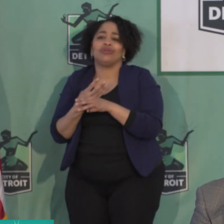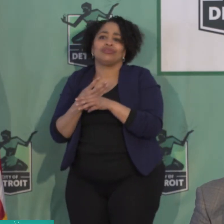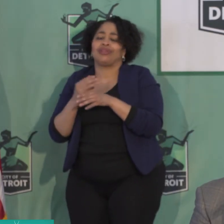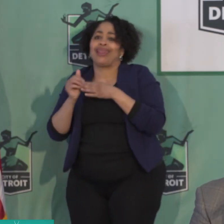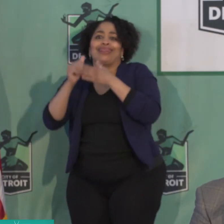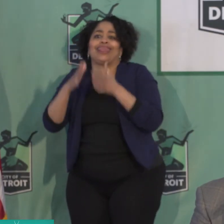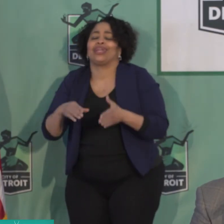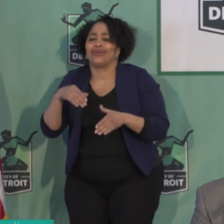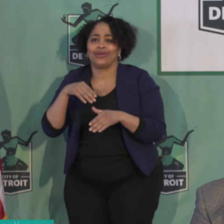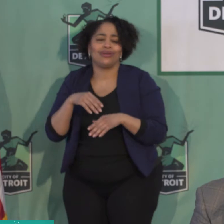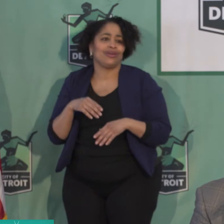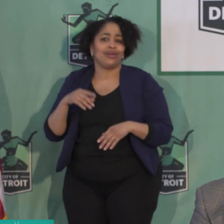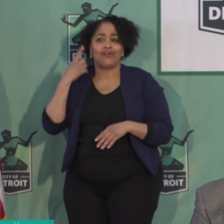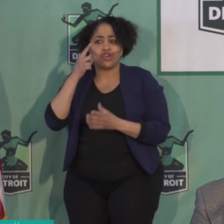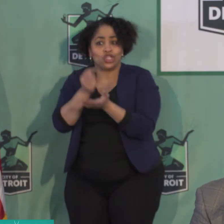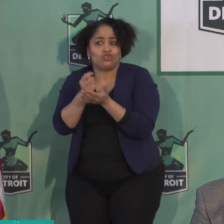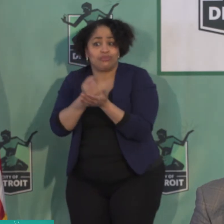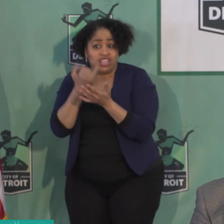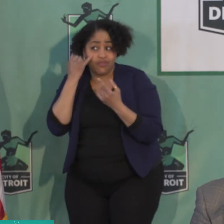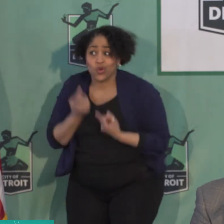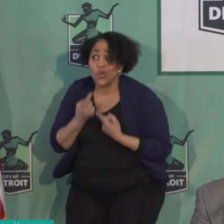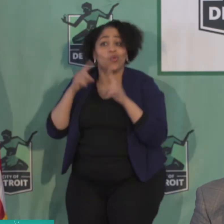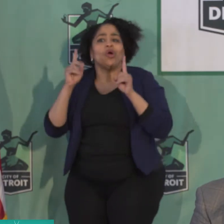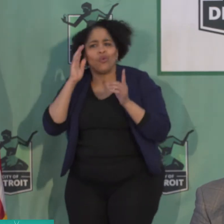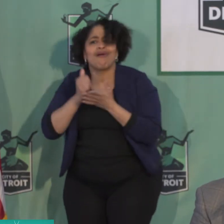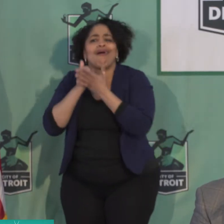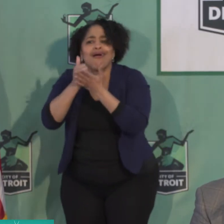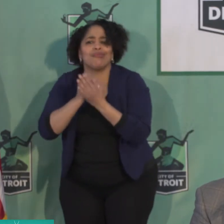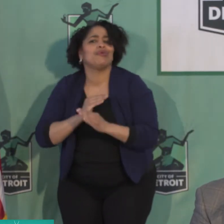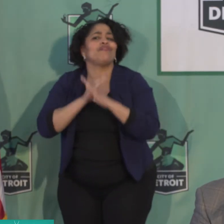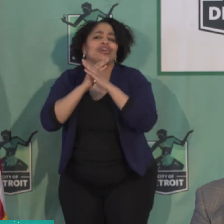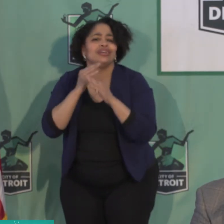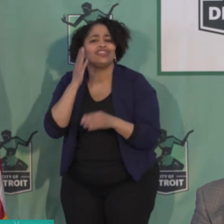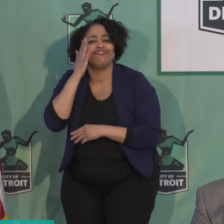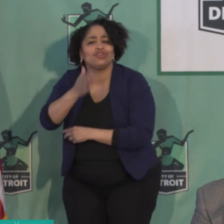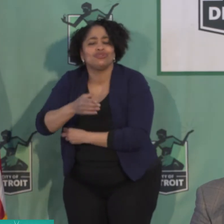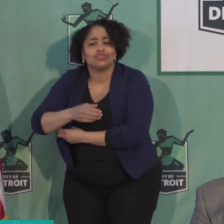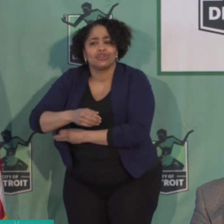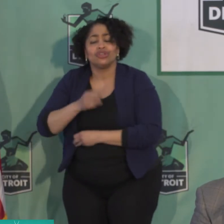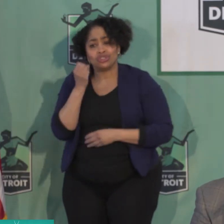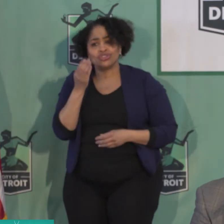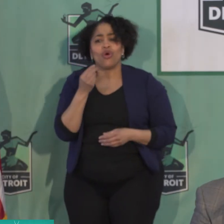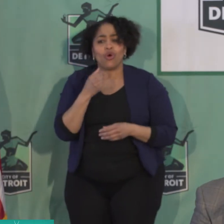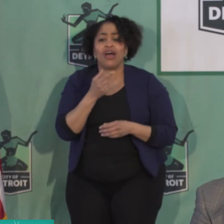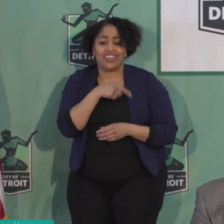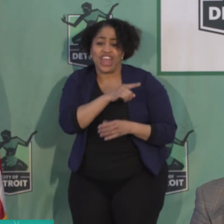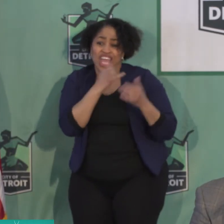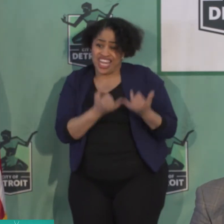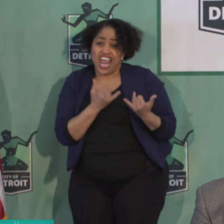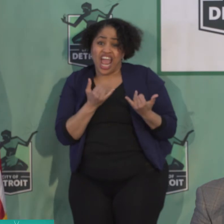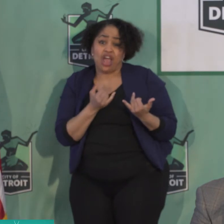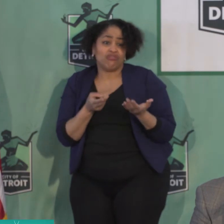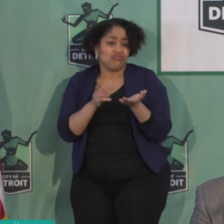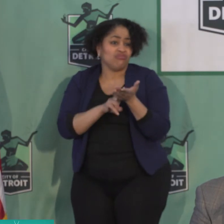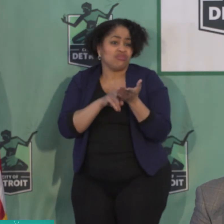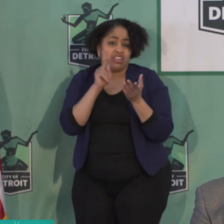treatment that, if it works, will help prevent this in the future. And so they are now